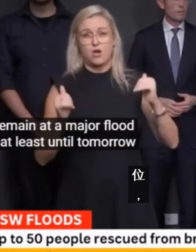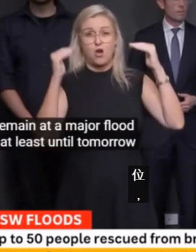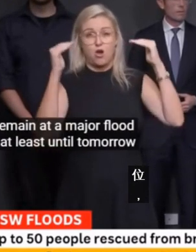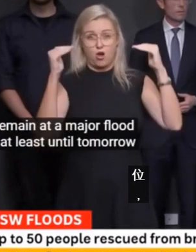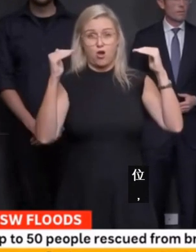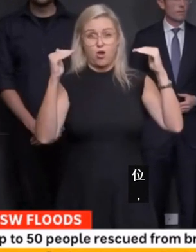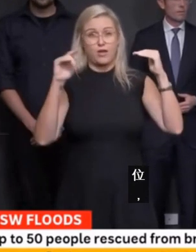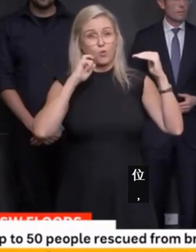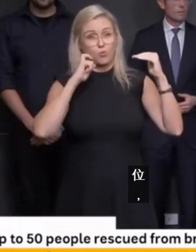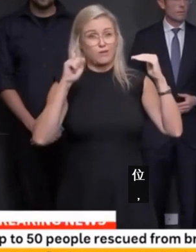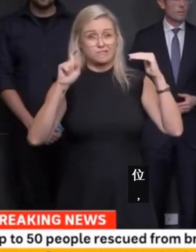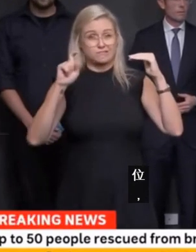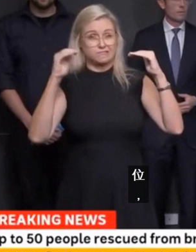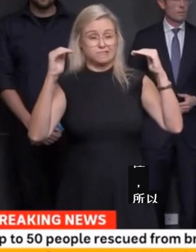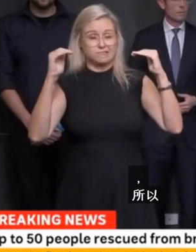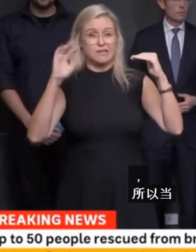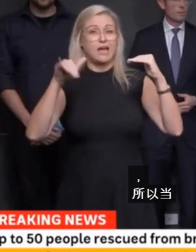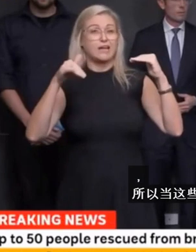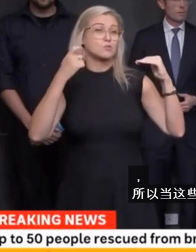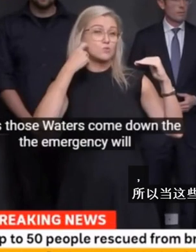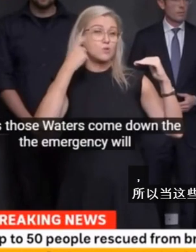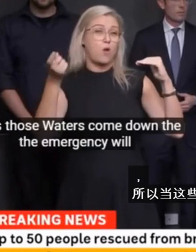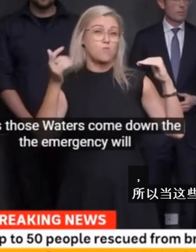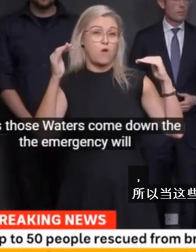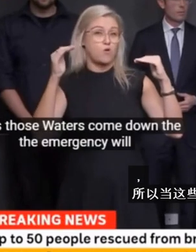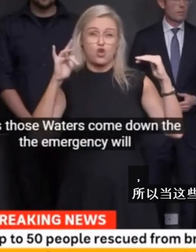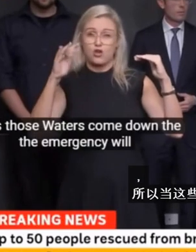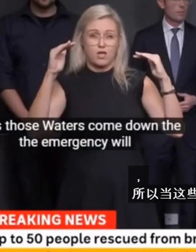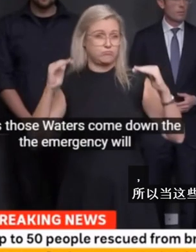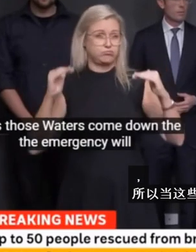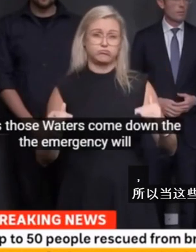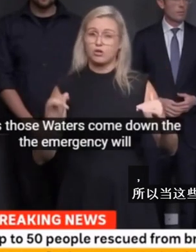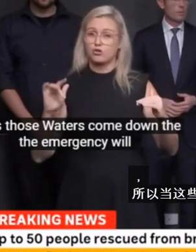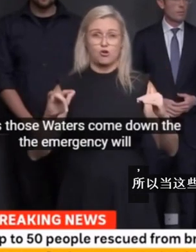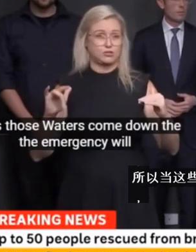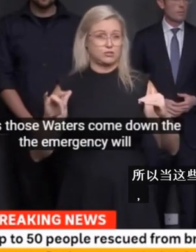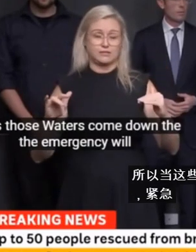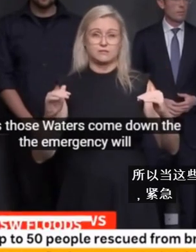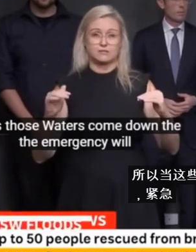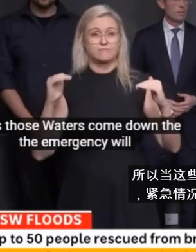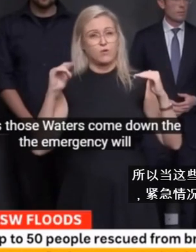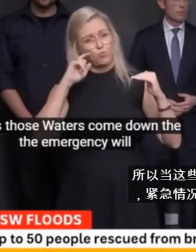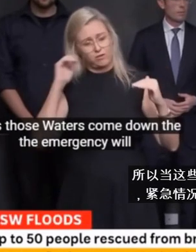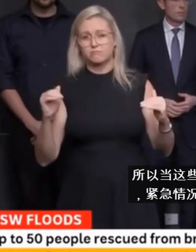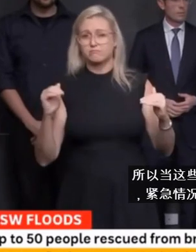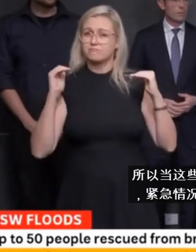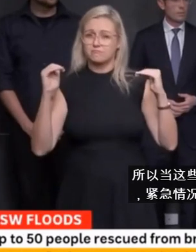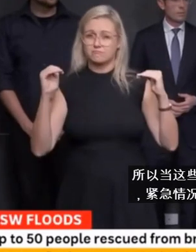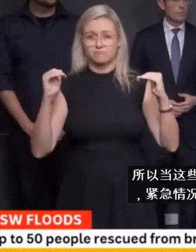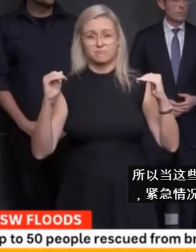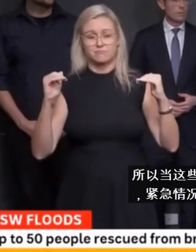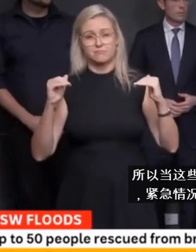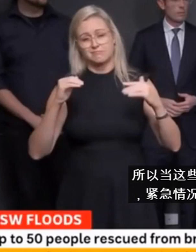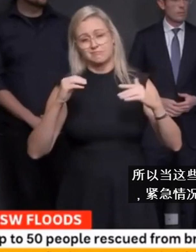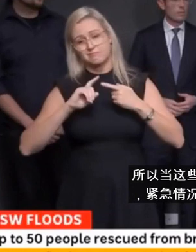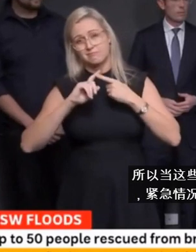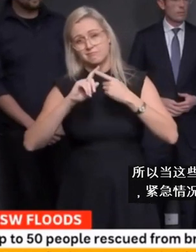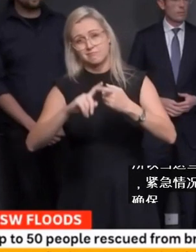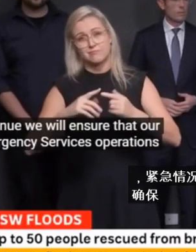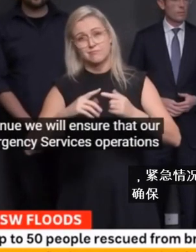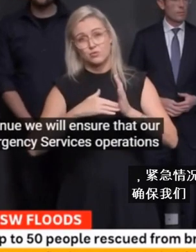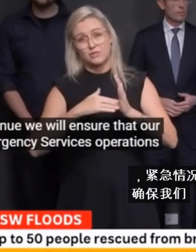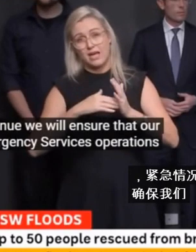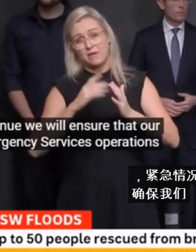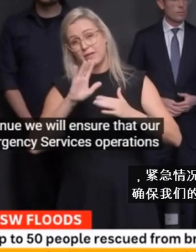least until tomorrow. So as those waters come down, the emergency will continue. We